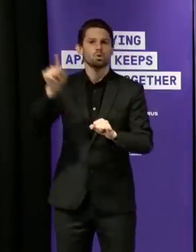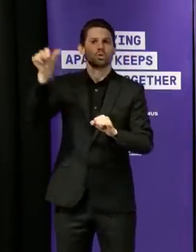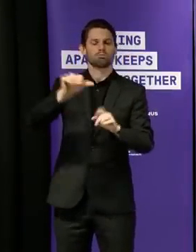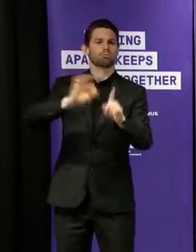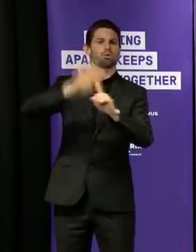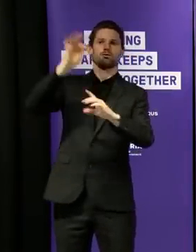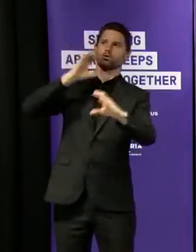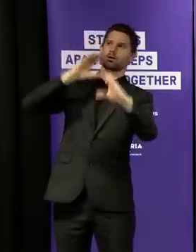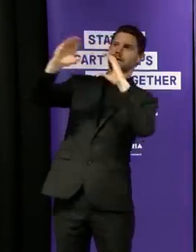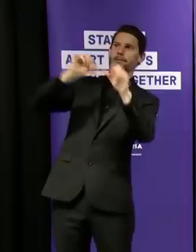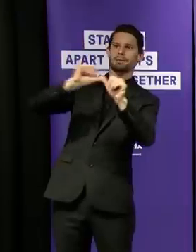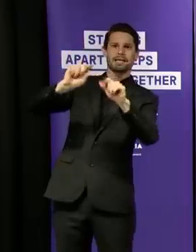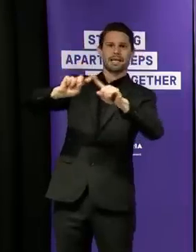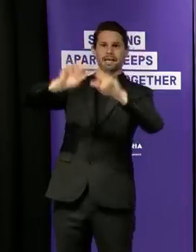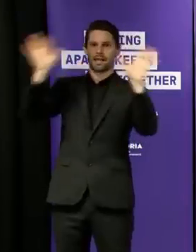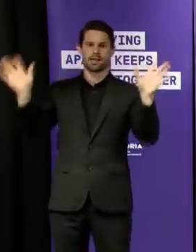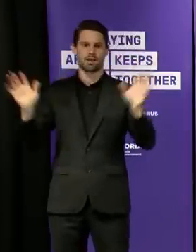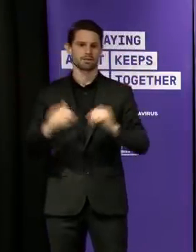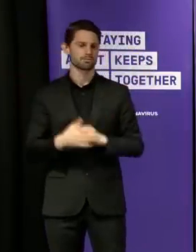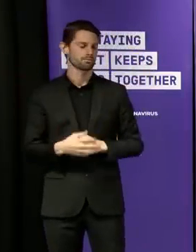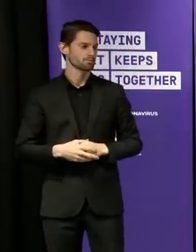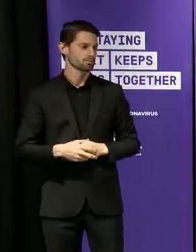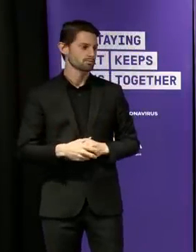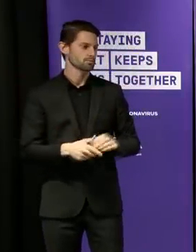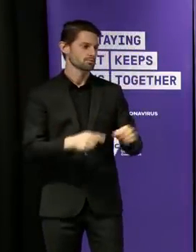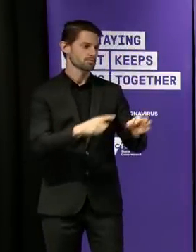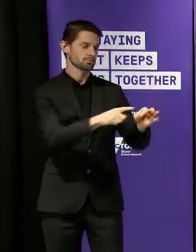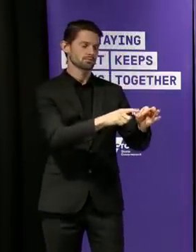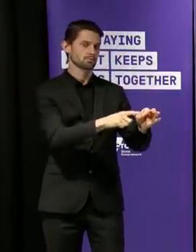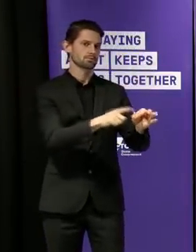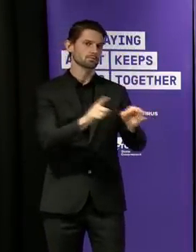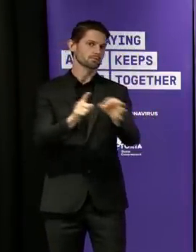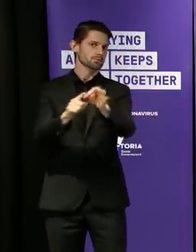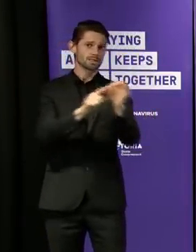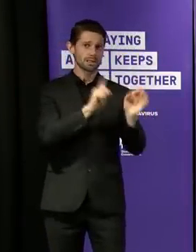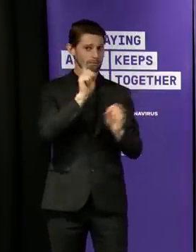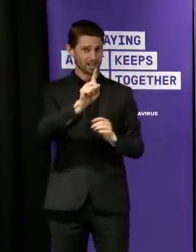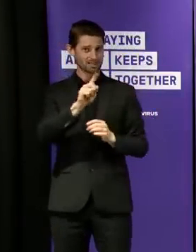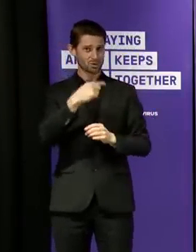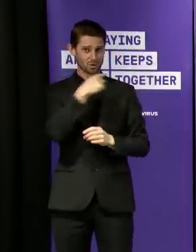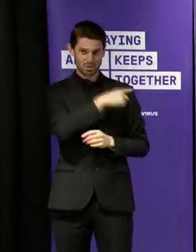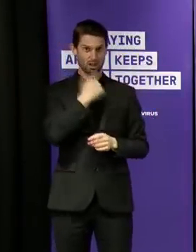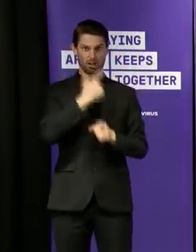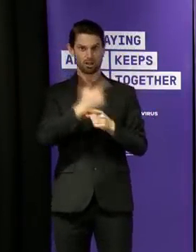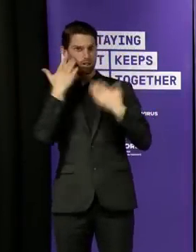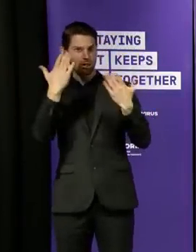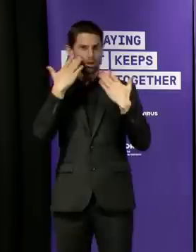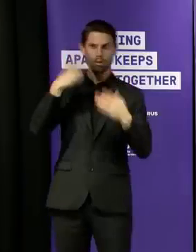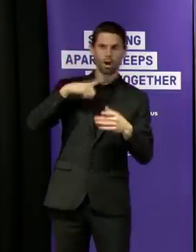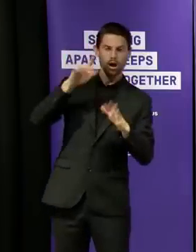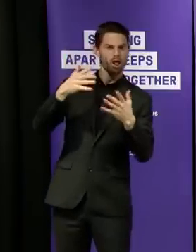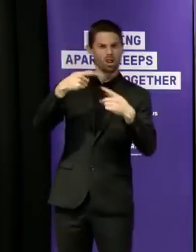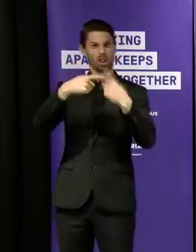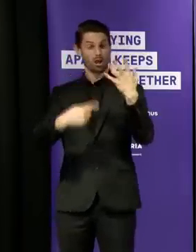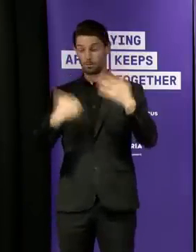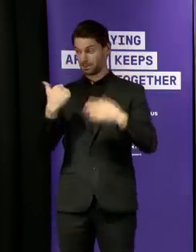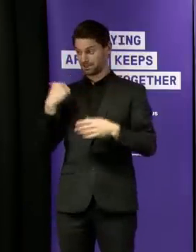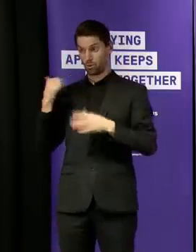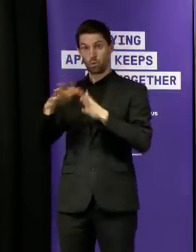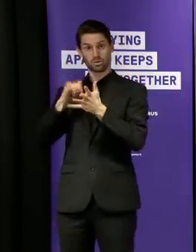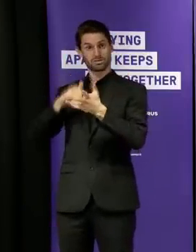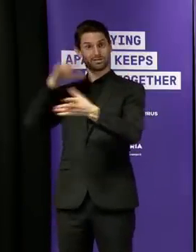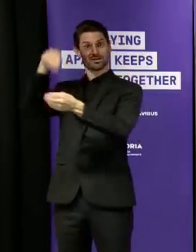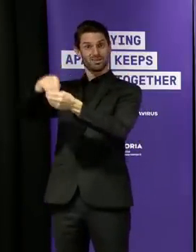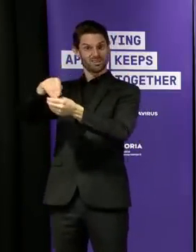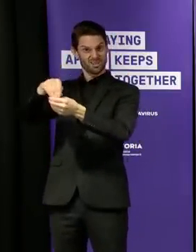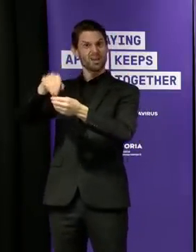fix. But I'm confident we'll get this. We'll get this fixed. This would happen when Professor Sutton was at the meetings on Monday and Tuesday where